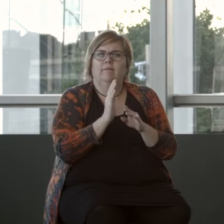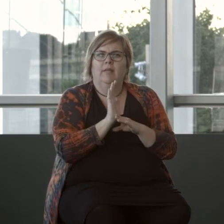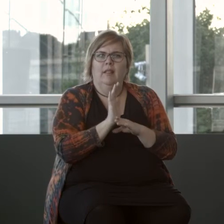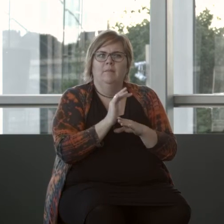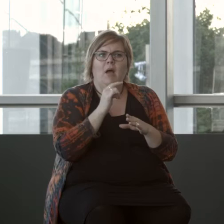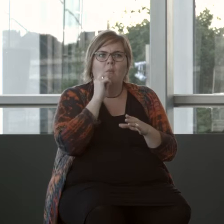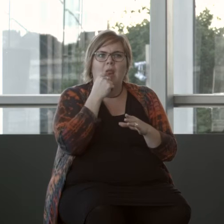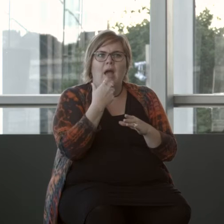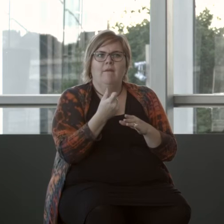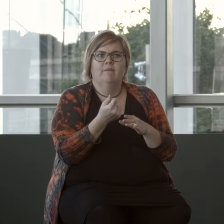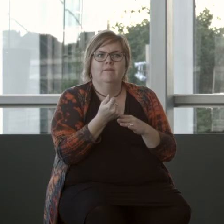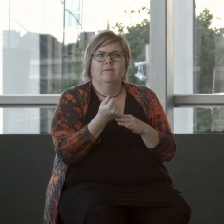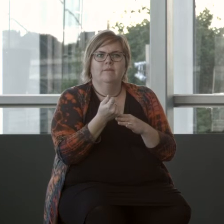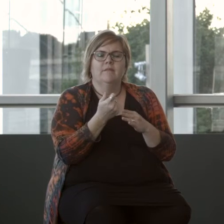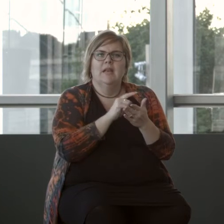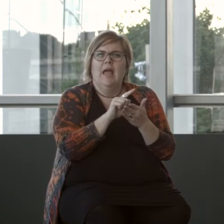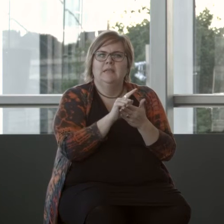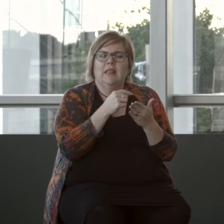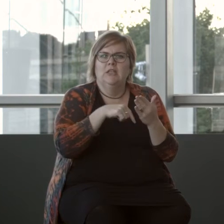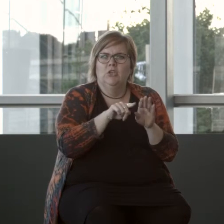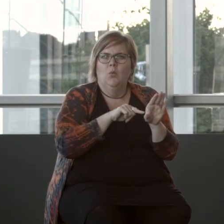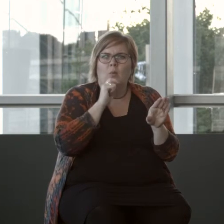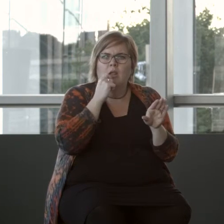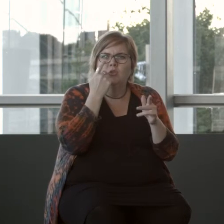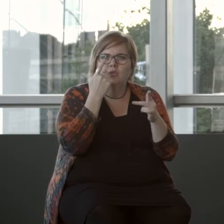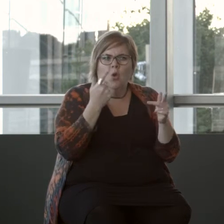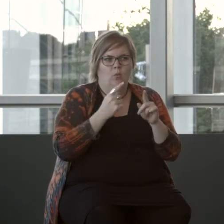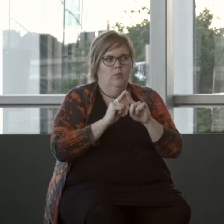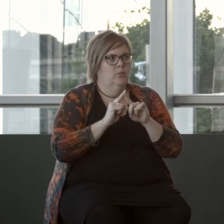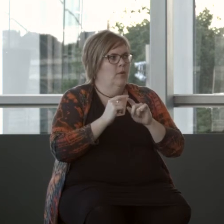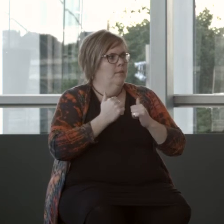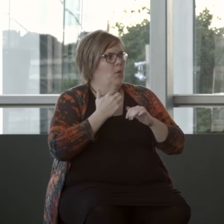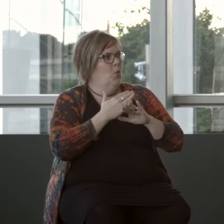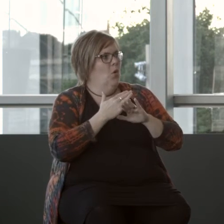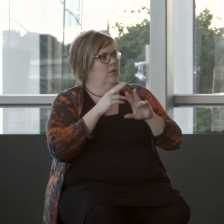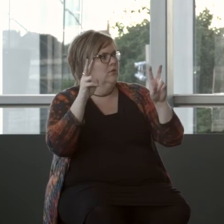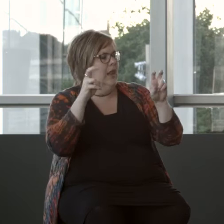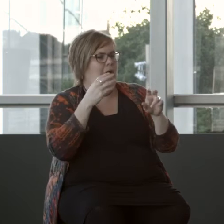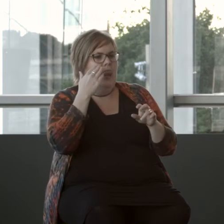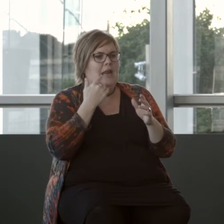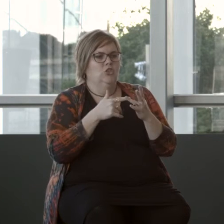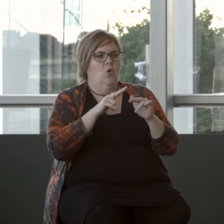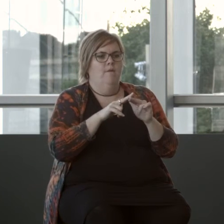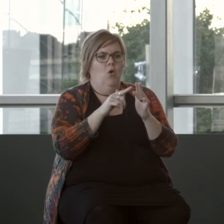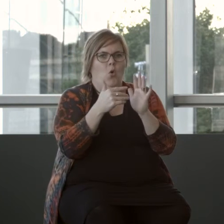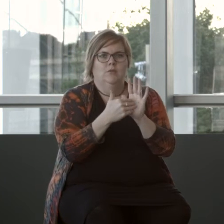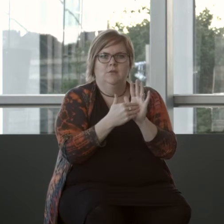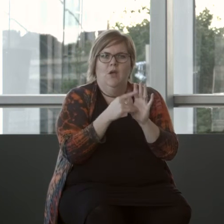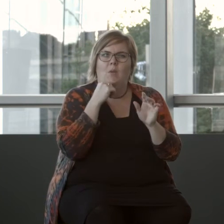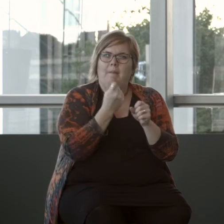at Spiro Grace Art Rooms in Brisbane later on in the year where I'll show a whole body of these works under the title of Ladies of Oz. And I'm going to make